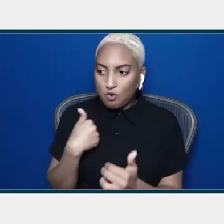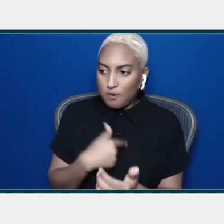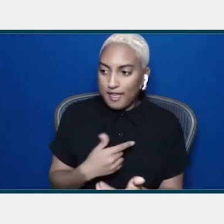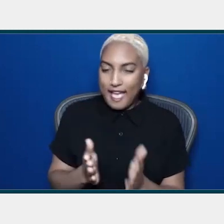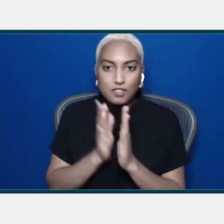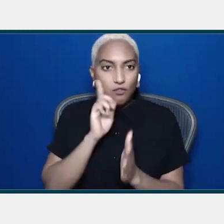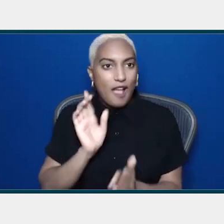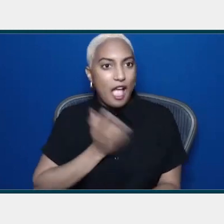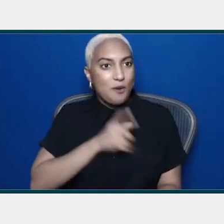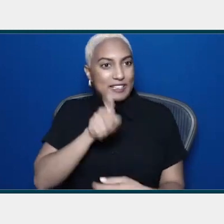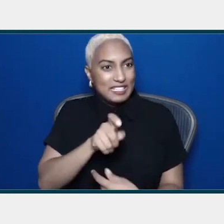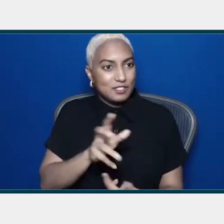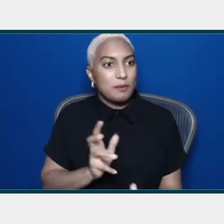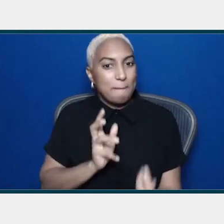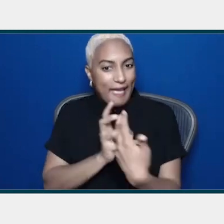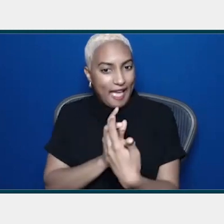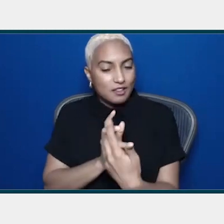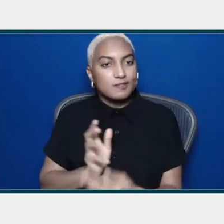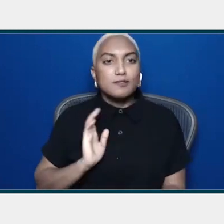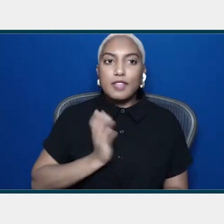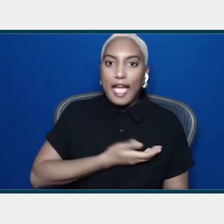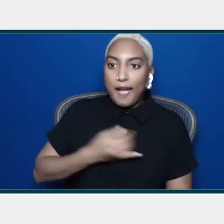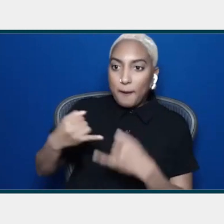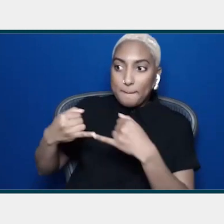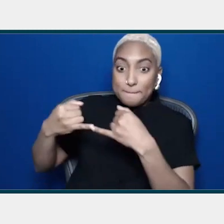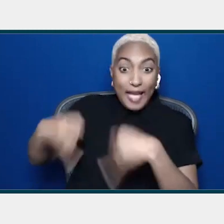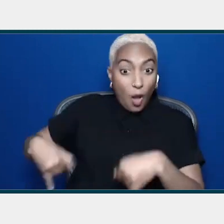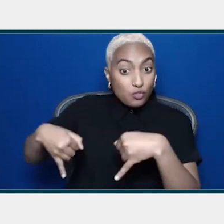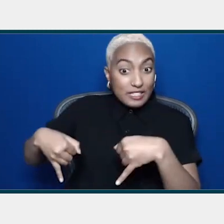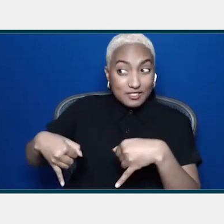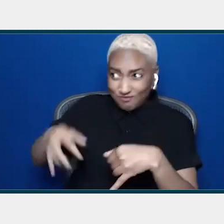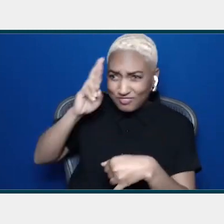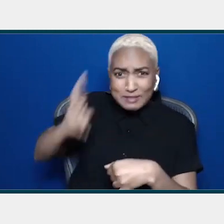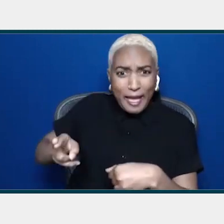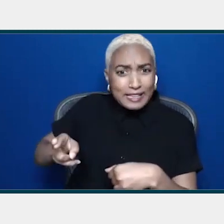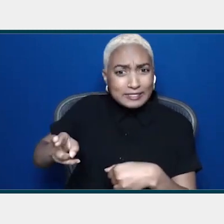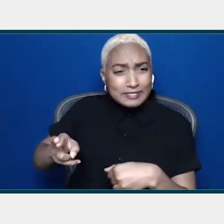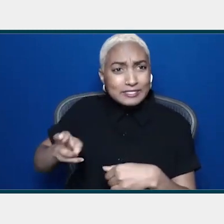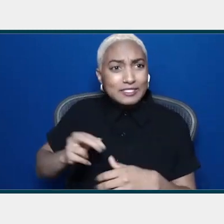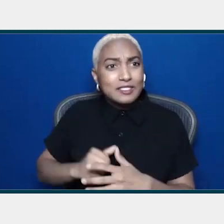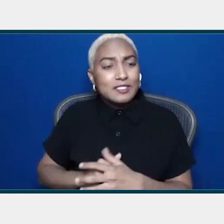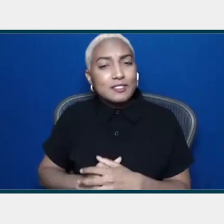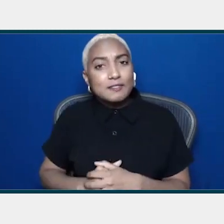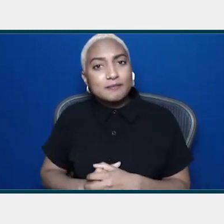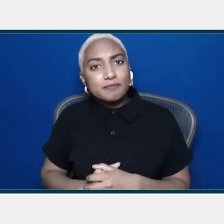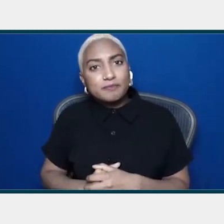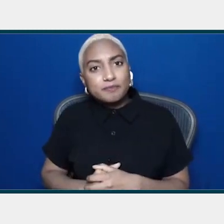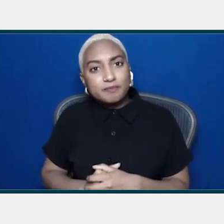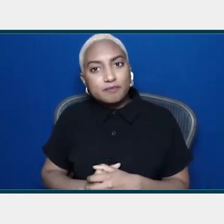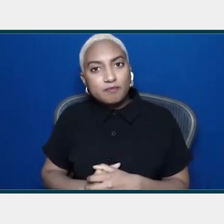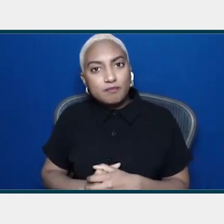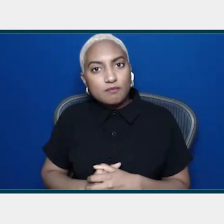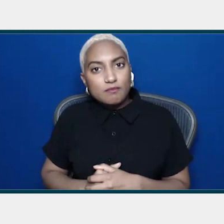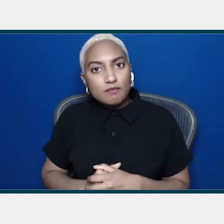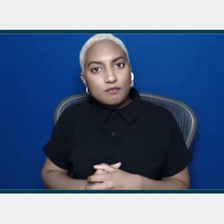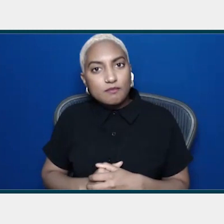as you were talking, I'm thinking about, deaf cringe and what we hear from our community about